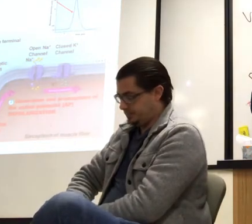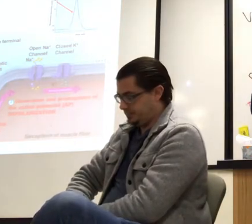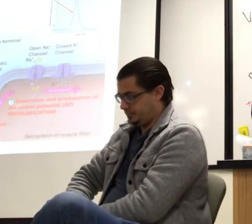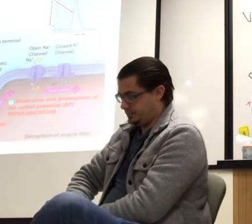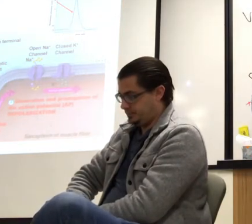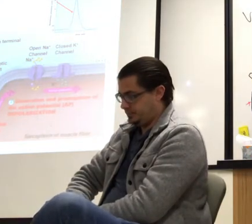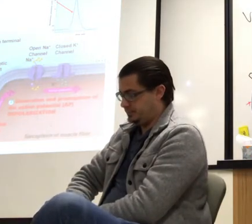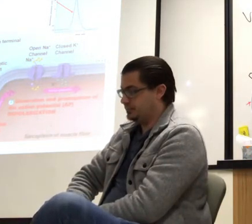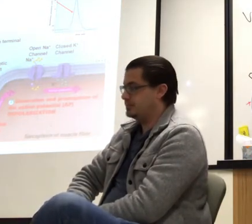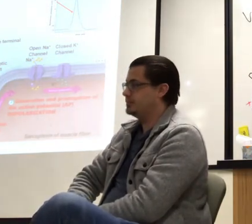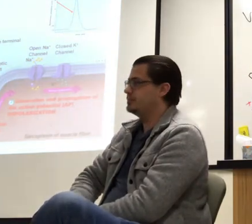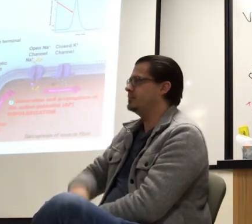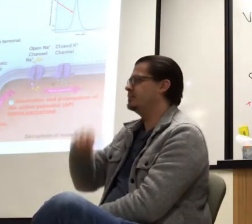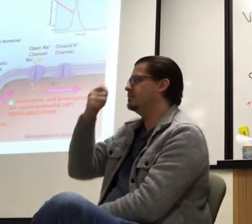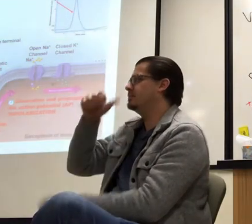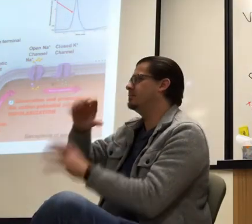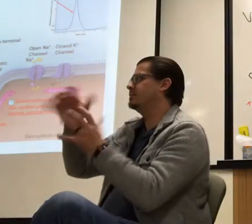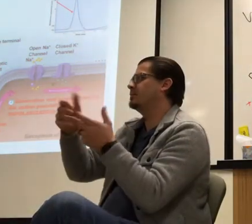that opens?